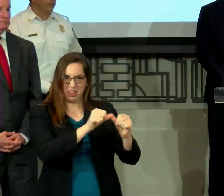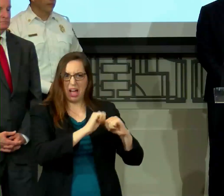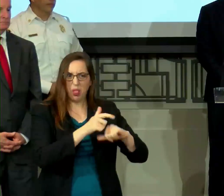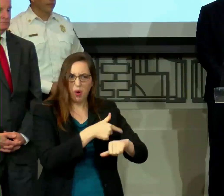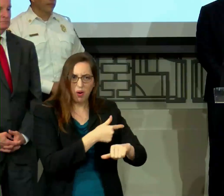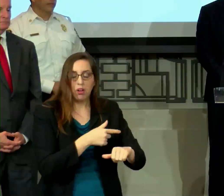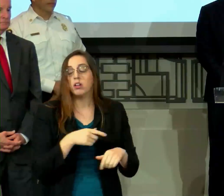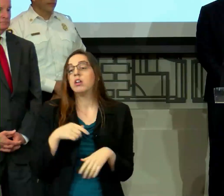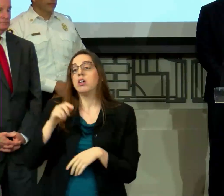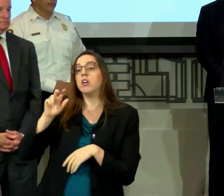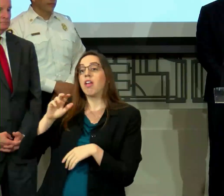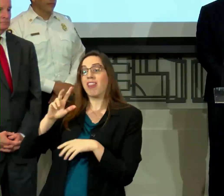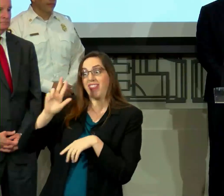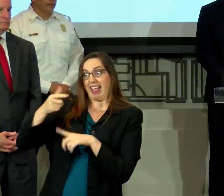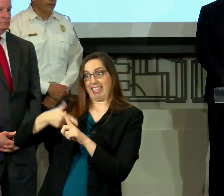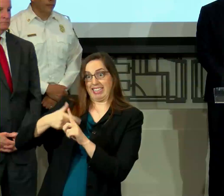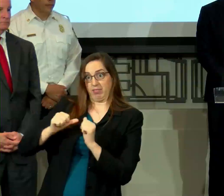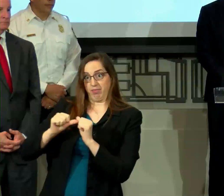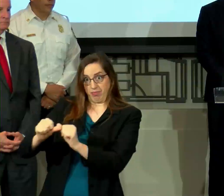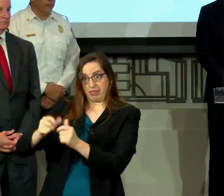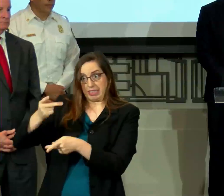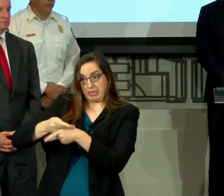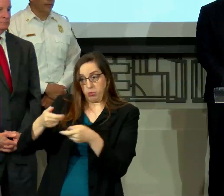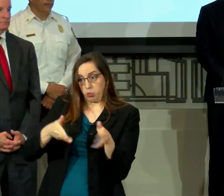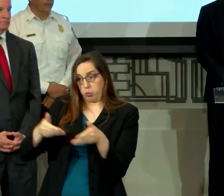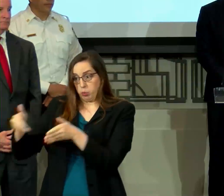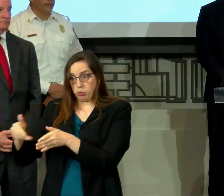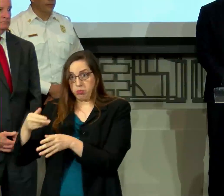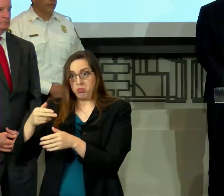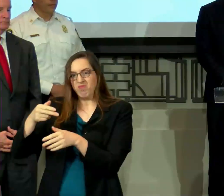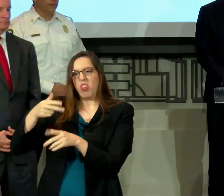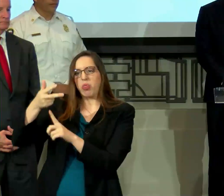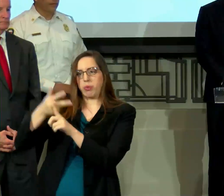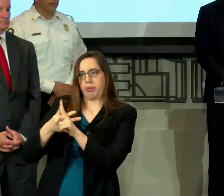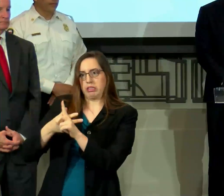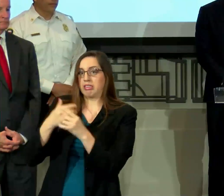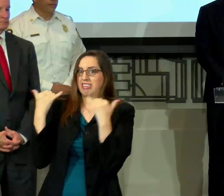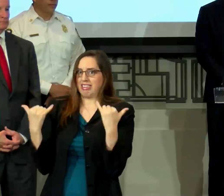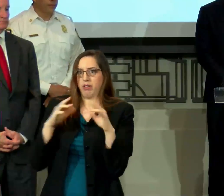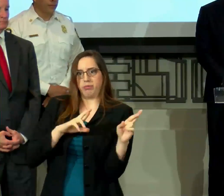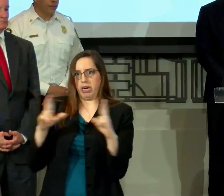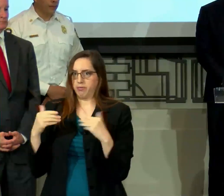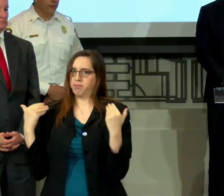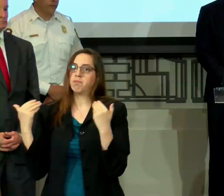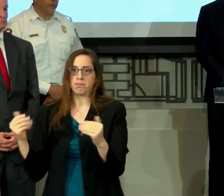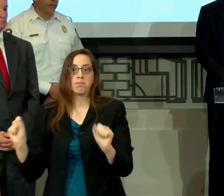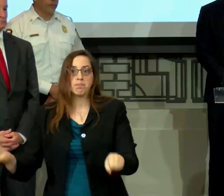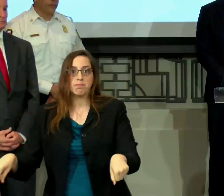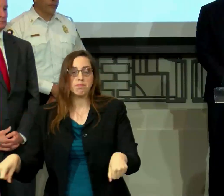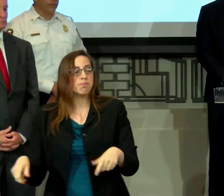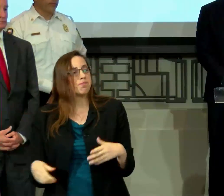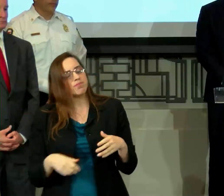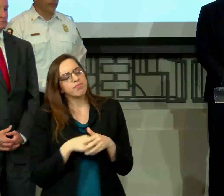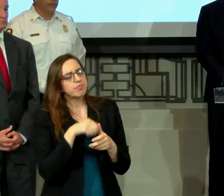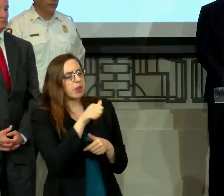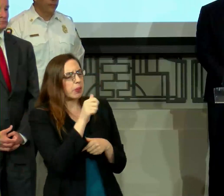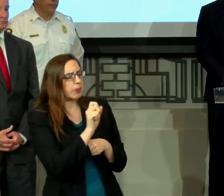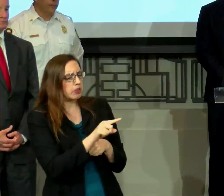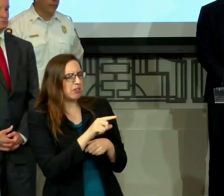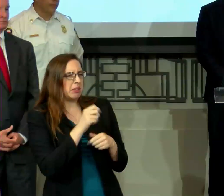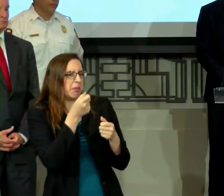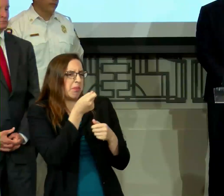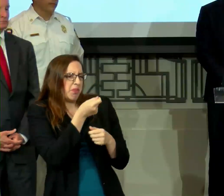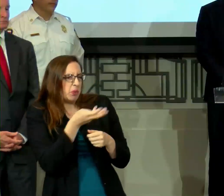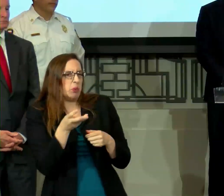a 3-month lease, and we are ready to go as of now, today, yes. And I think several media outlets